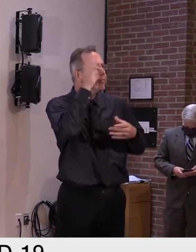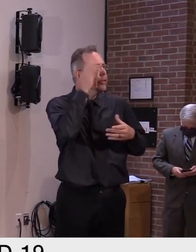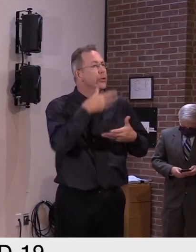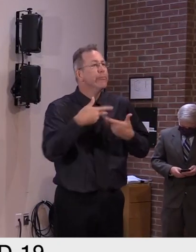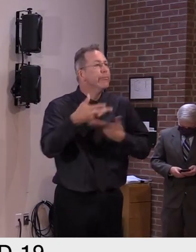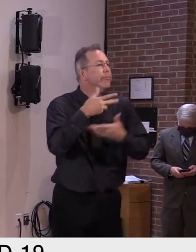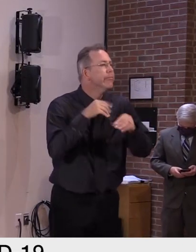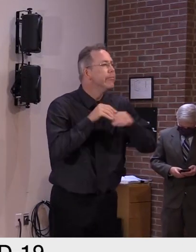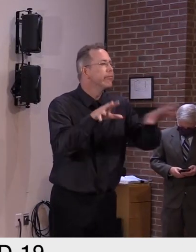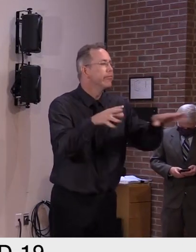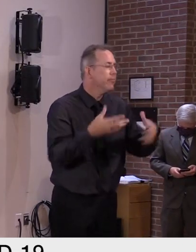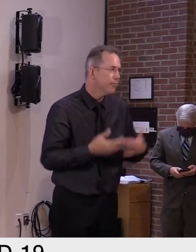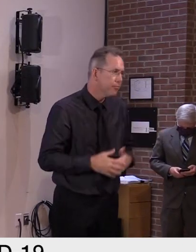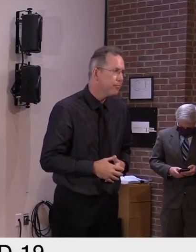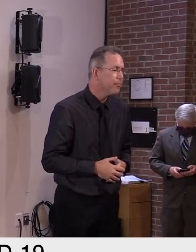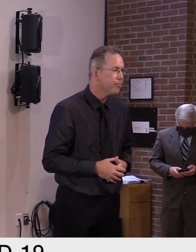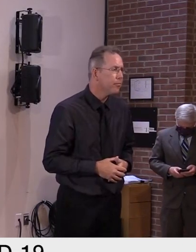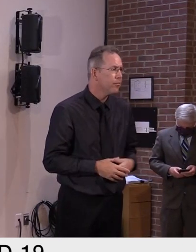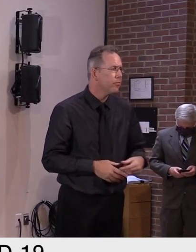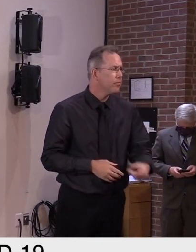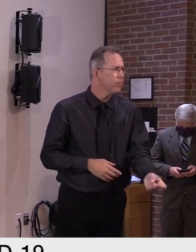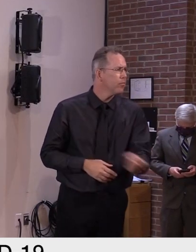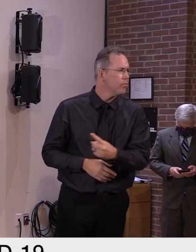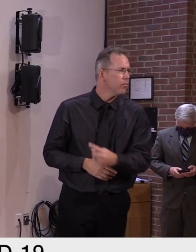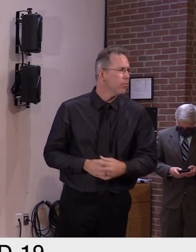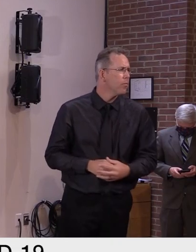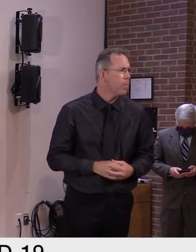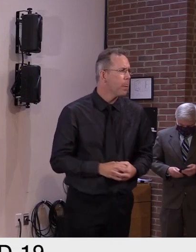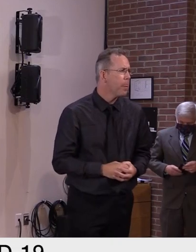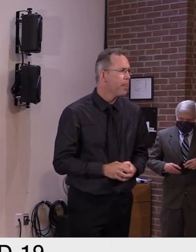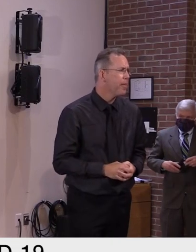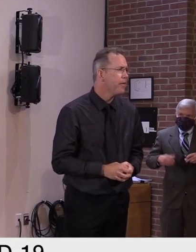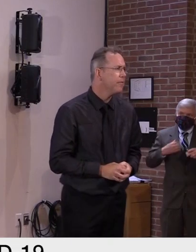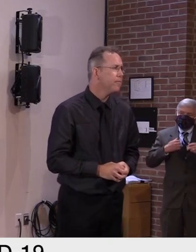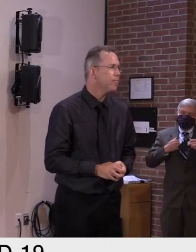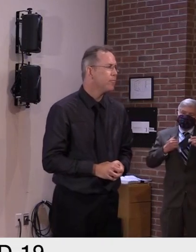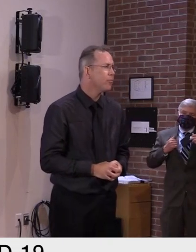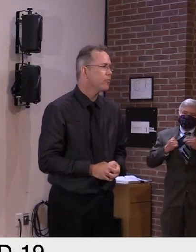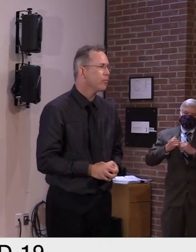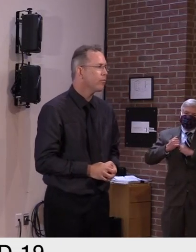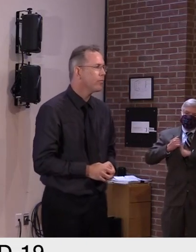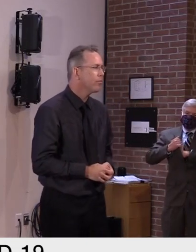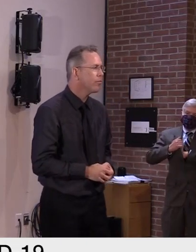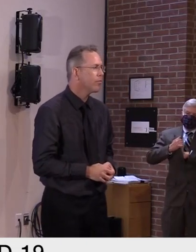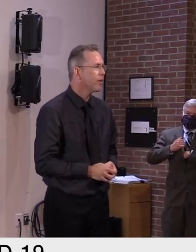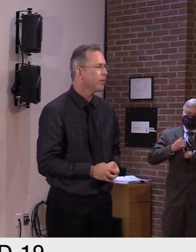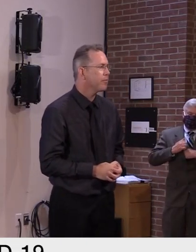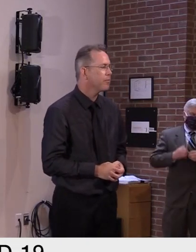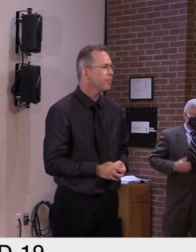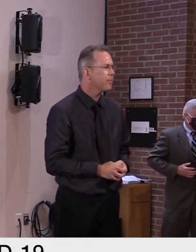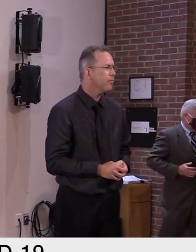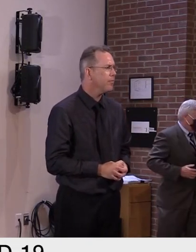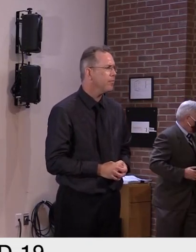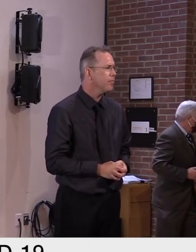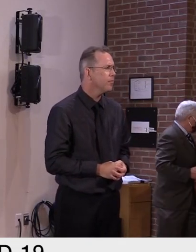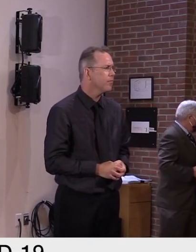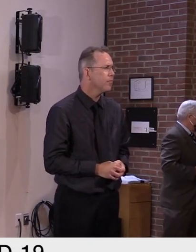imply that the school was in any way negligent, sure. But given that I think it is a